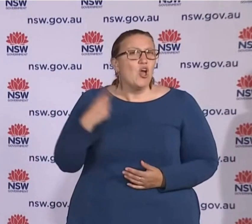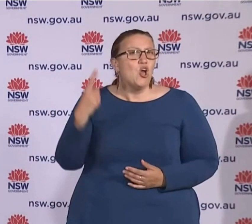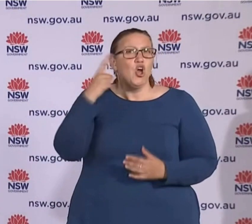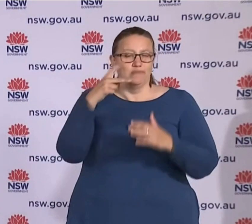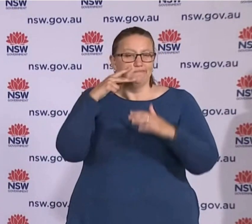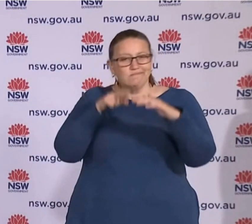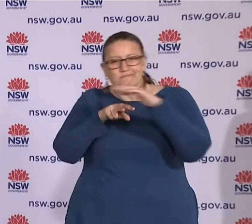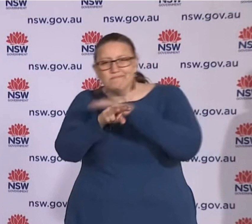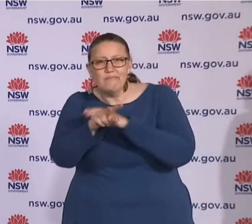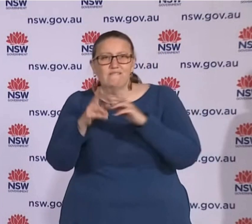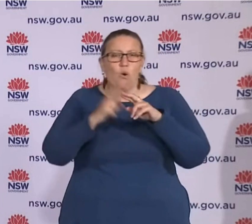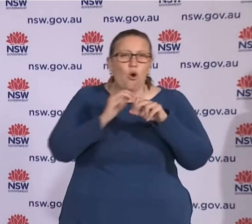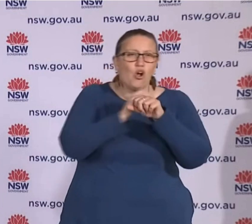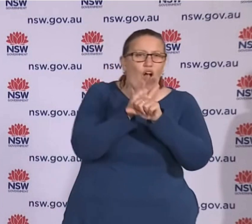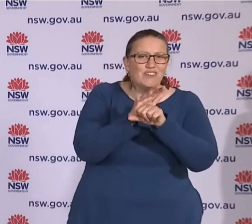day yet.